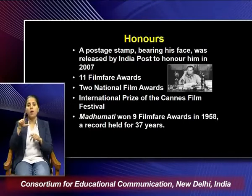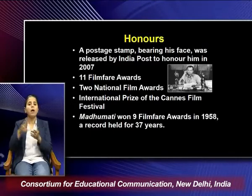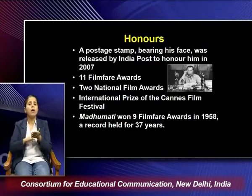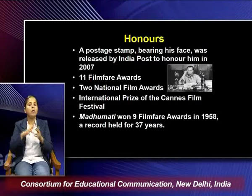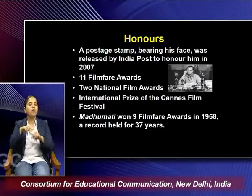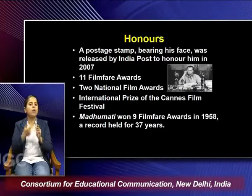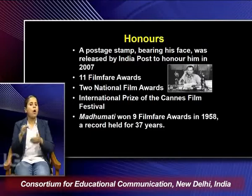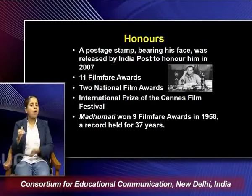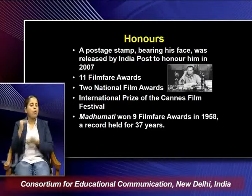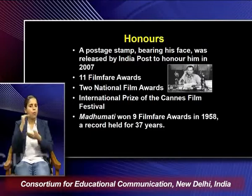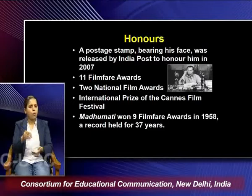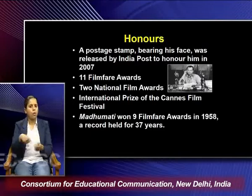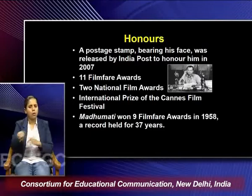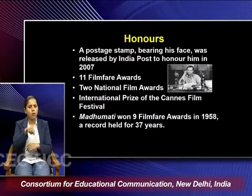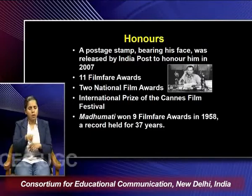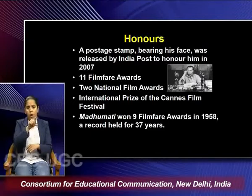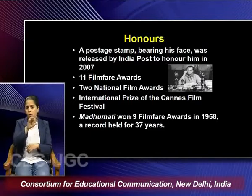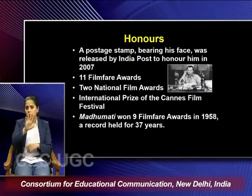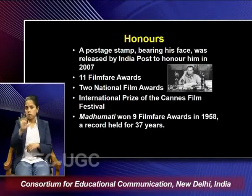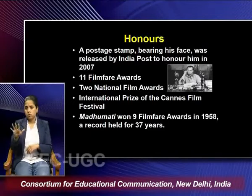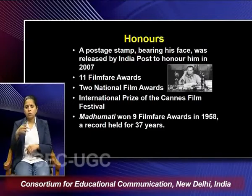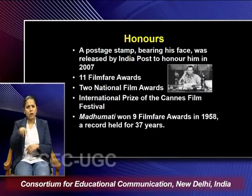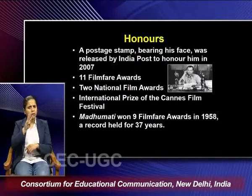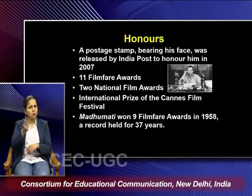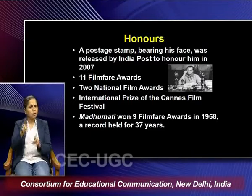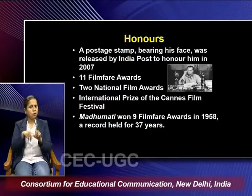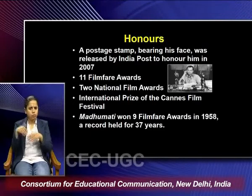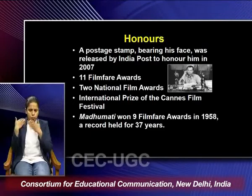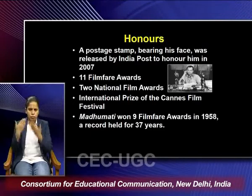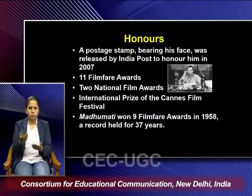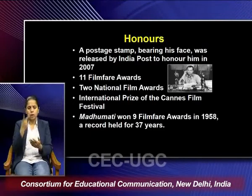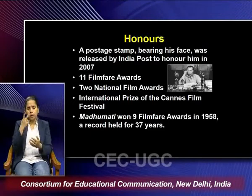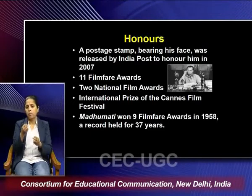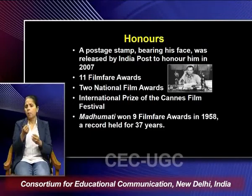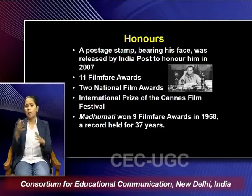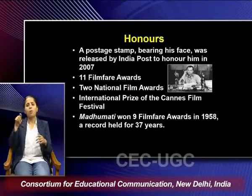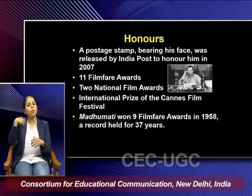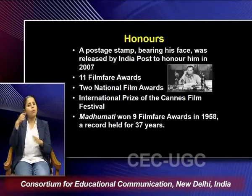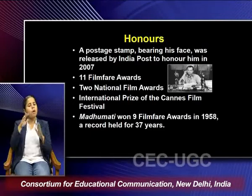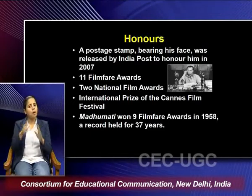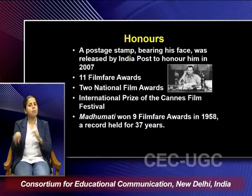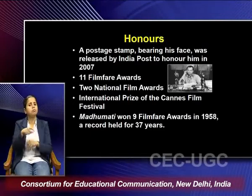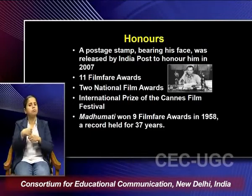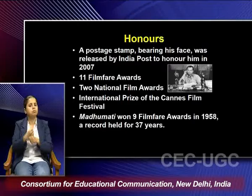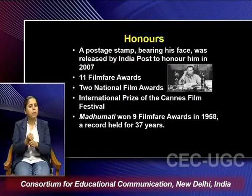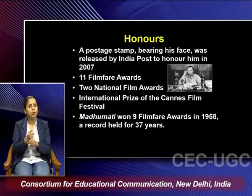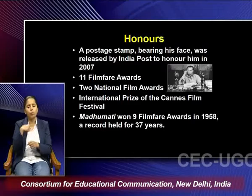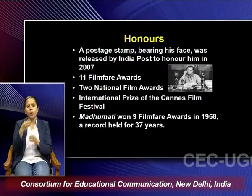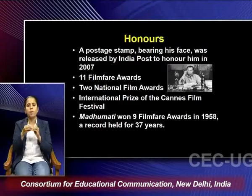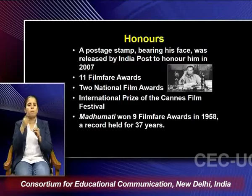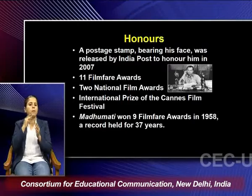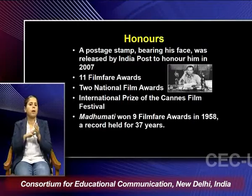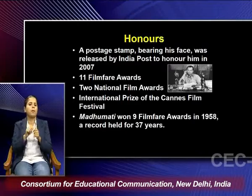which was held for nearly 37 years. So we find that a number of films in which were made by Bimal